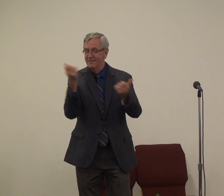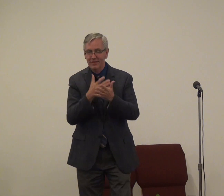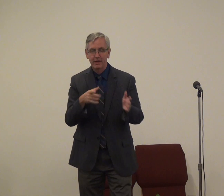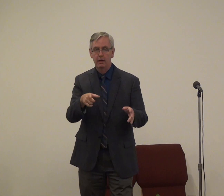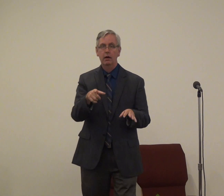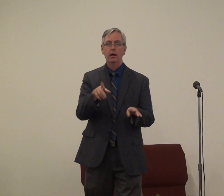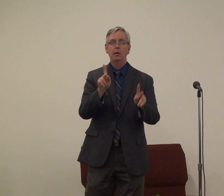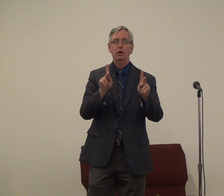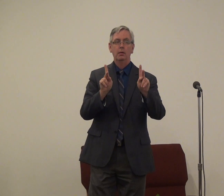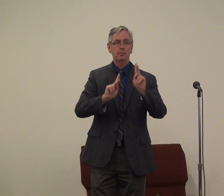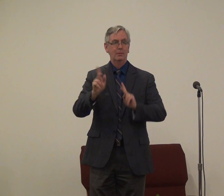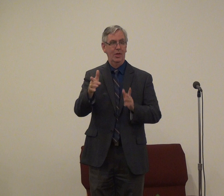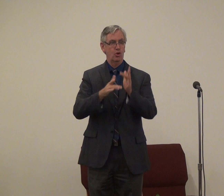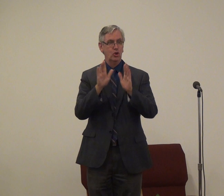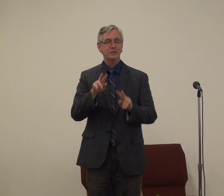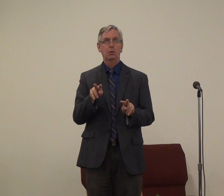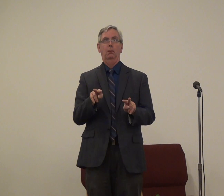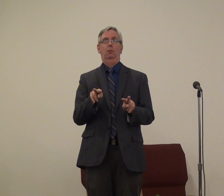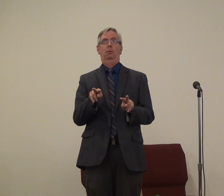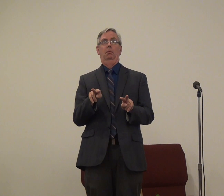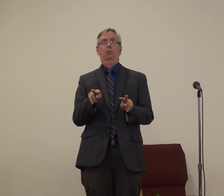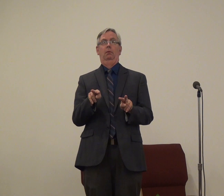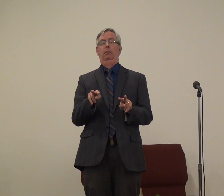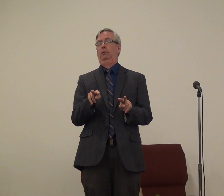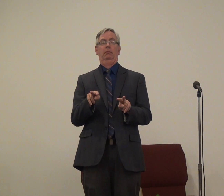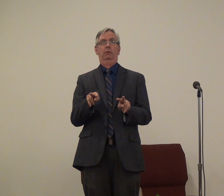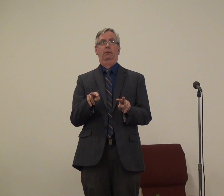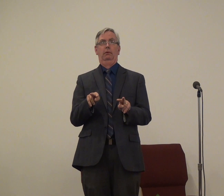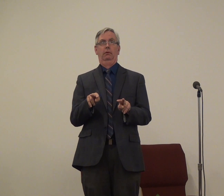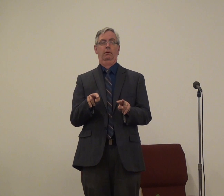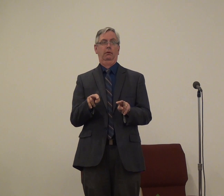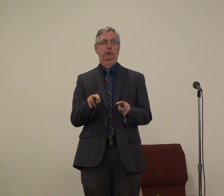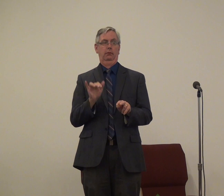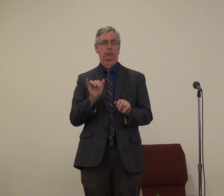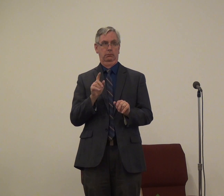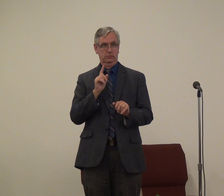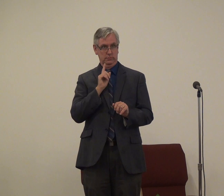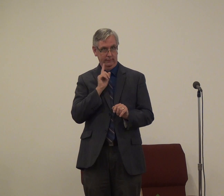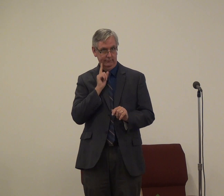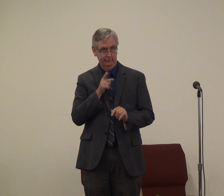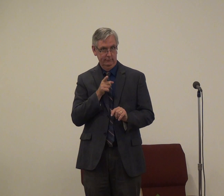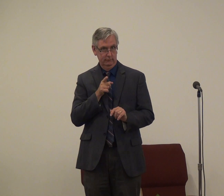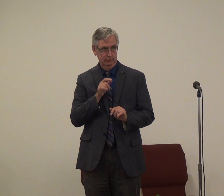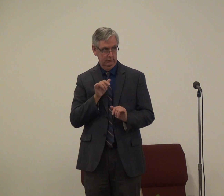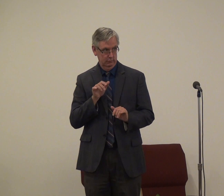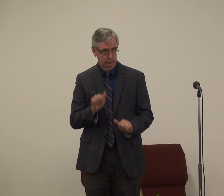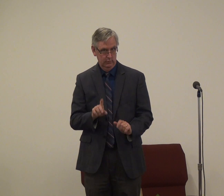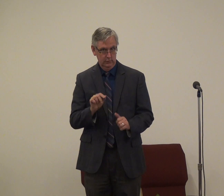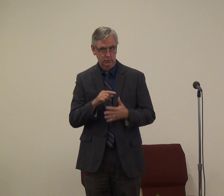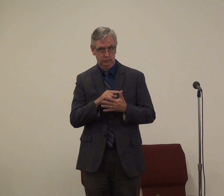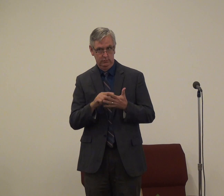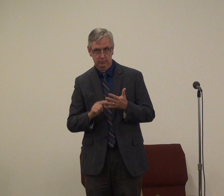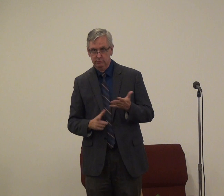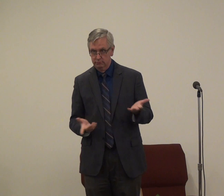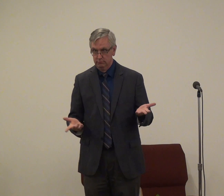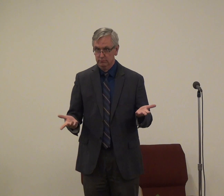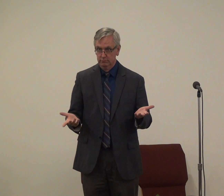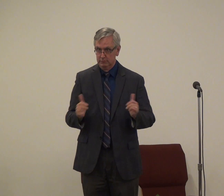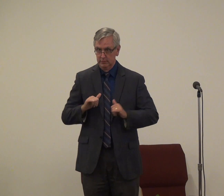And I preached down there, and the people were just fascinated. They didn't know that deaf people could